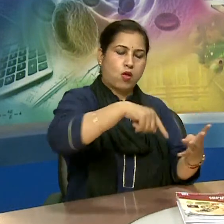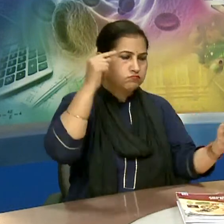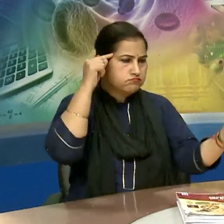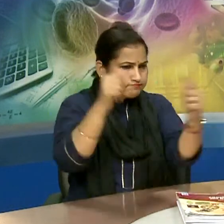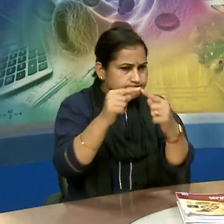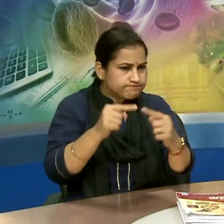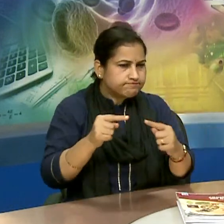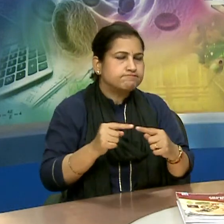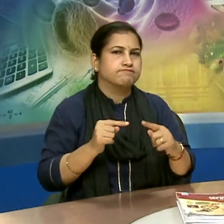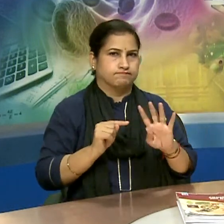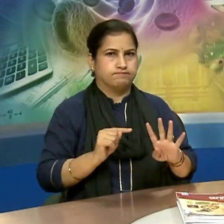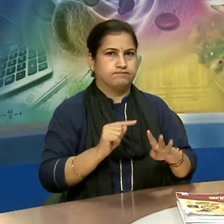came to be in